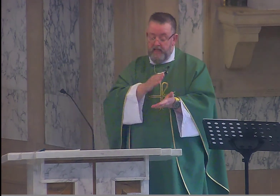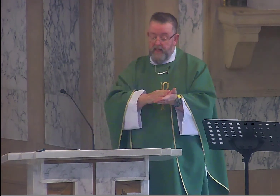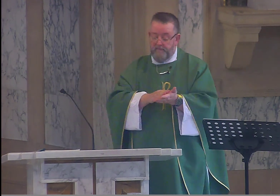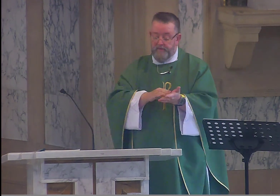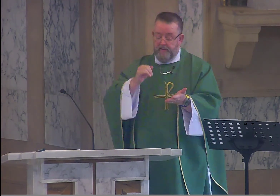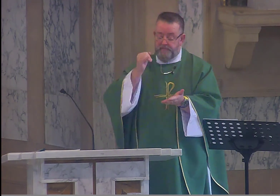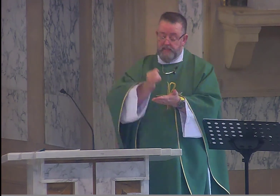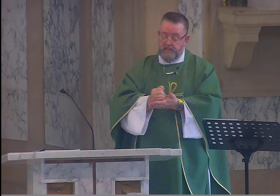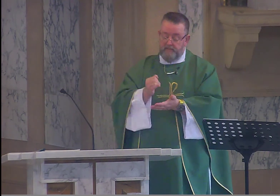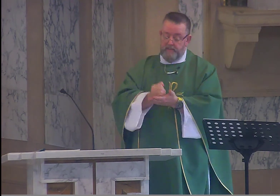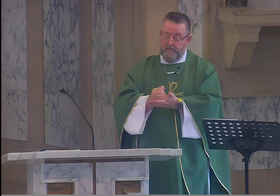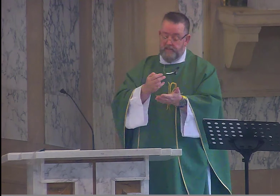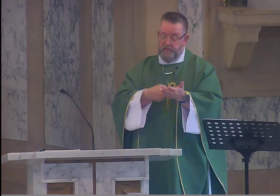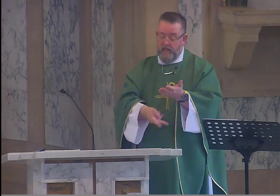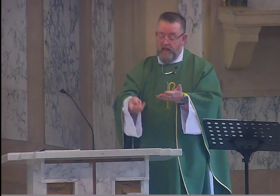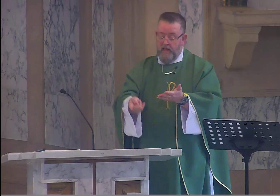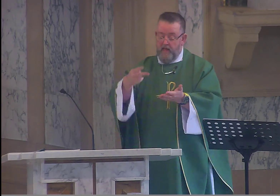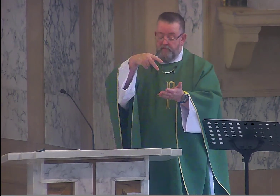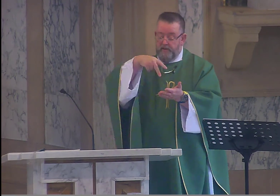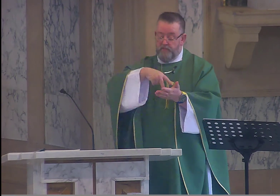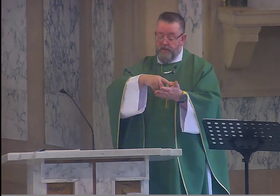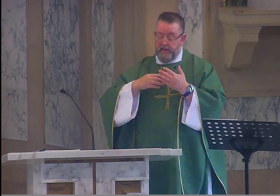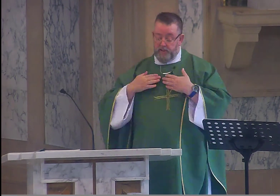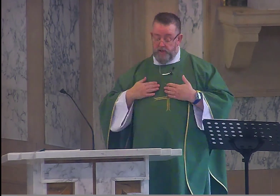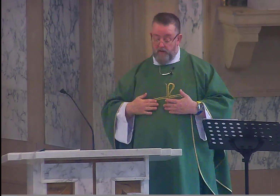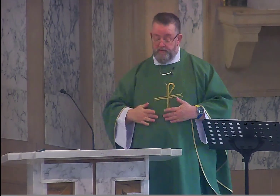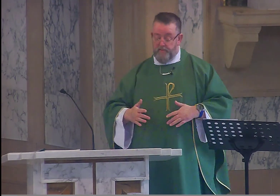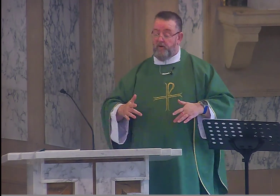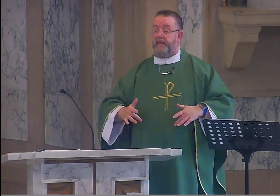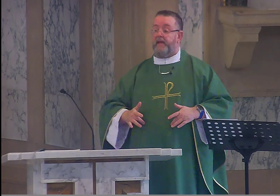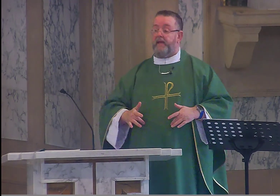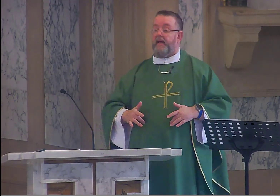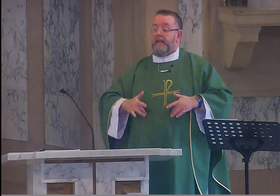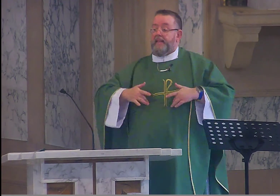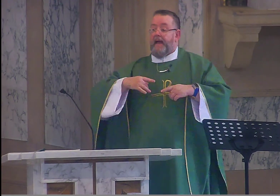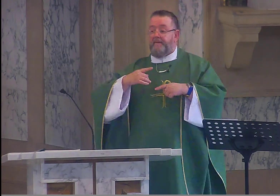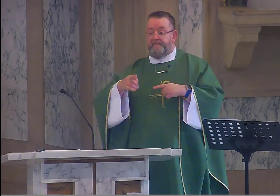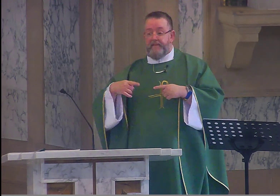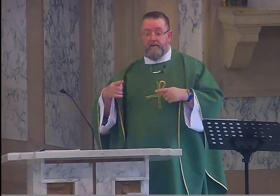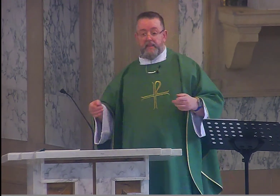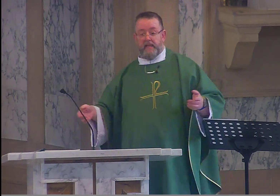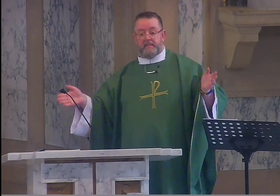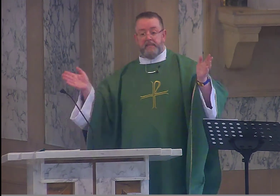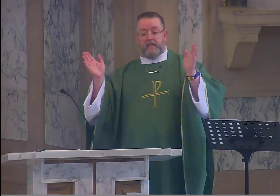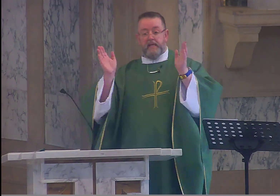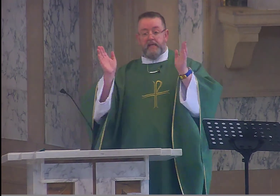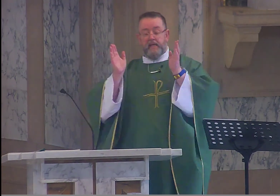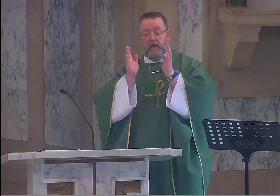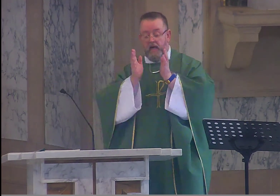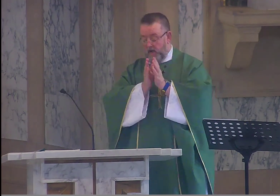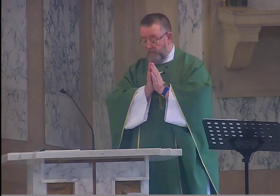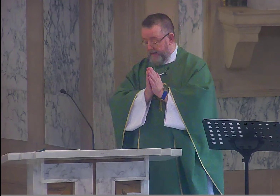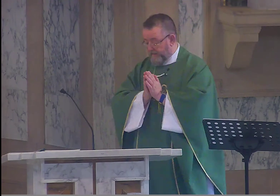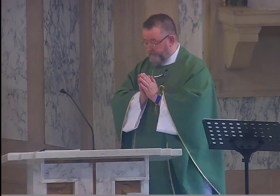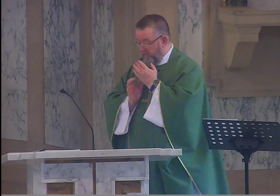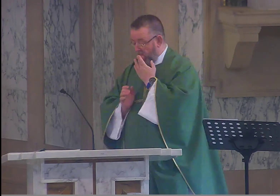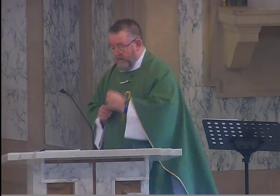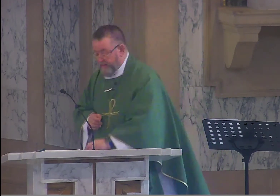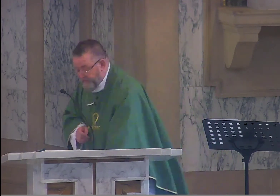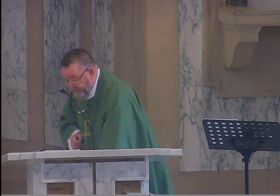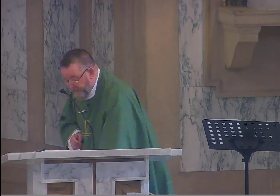saints, the forgiveness of sins, the resurrection of the body, and life everlasting.